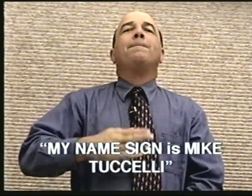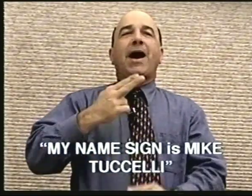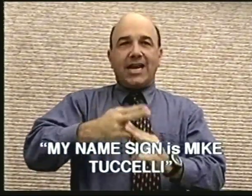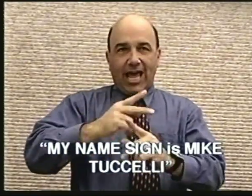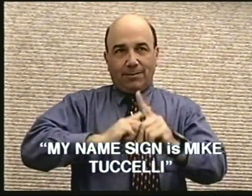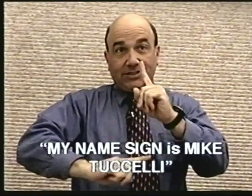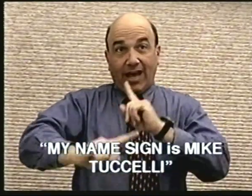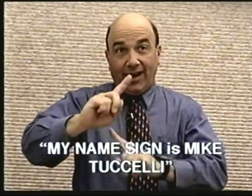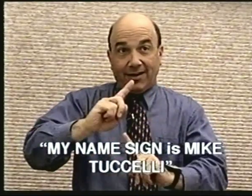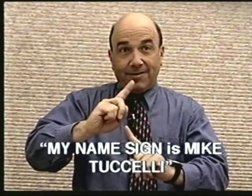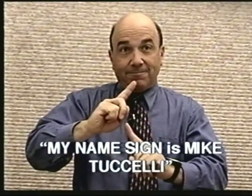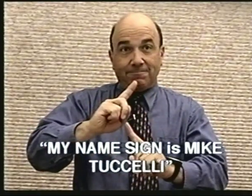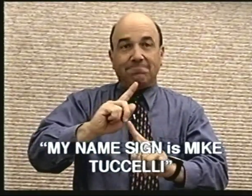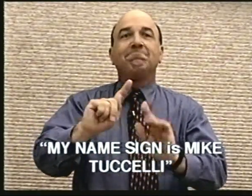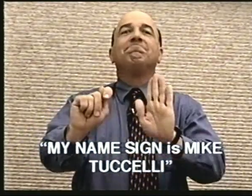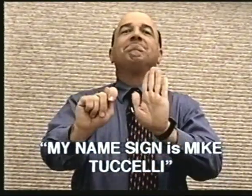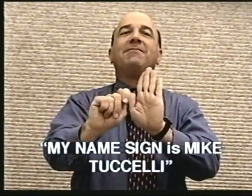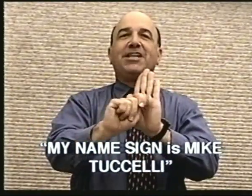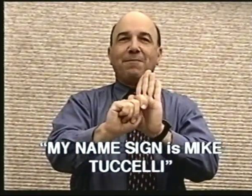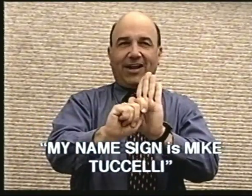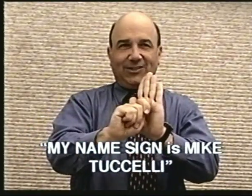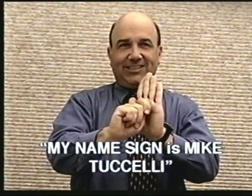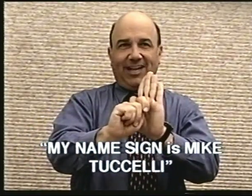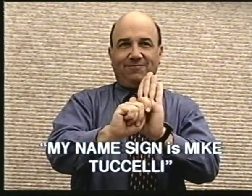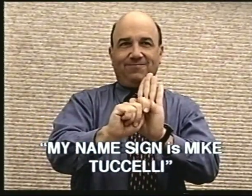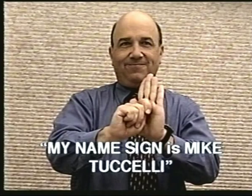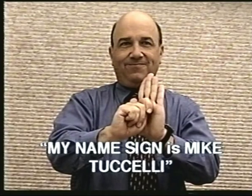My name sign is Mike to Sally.